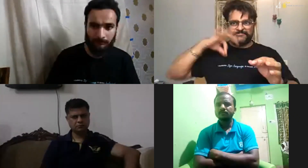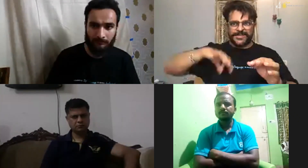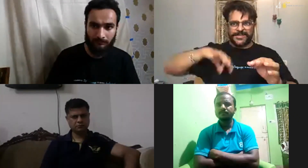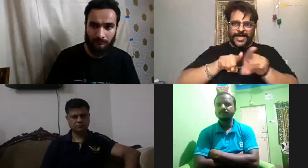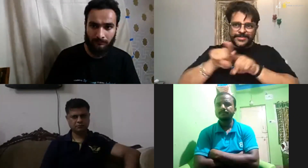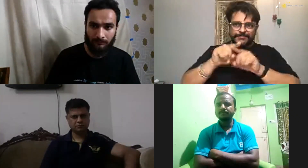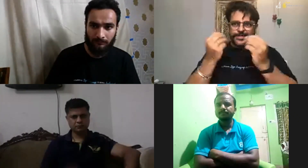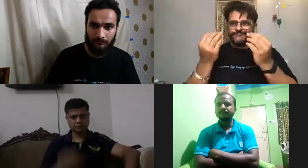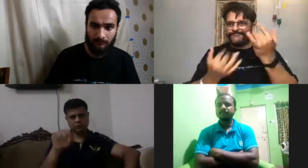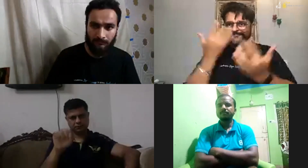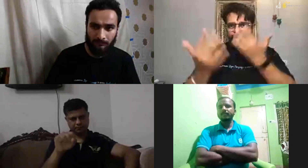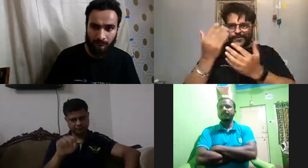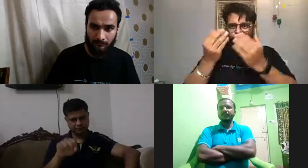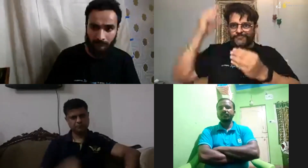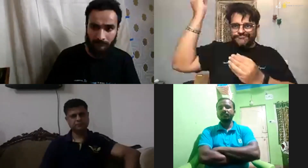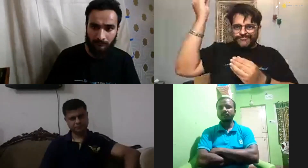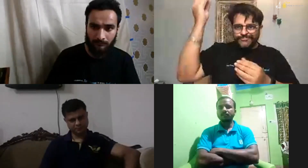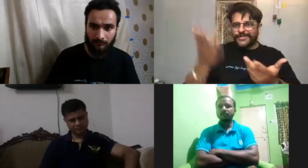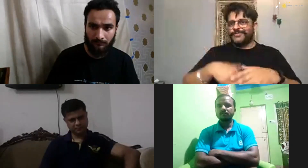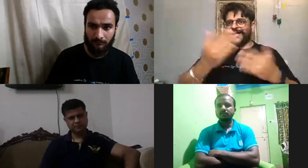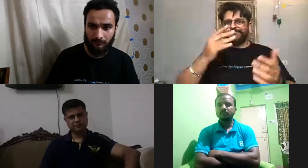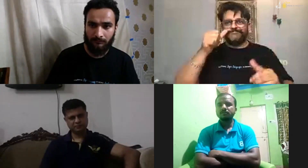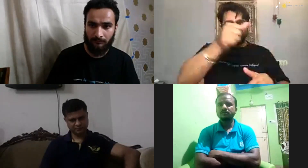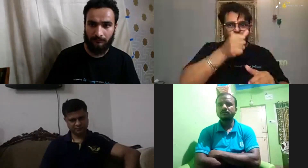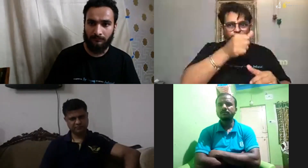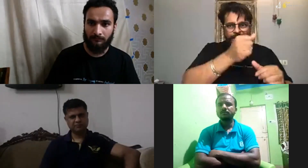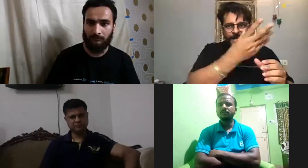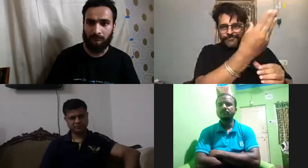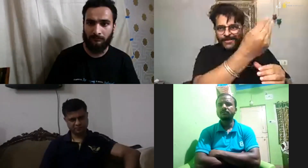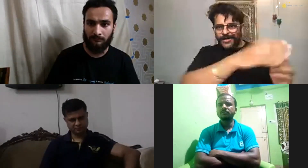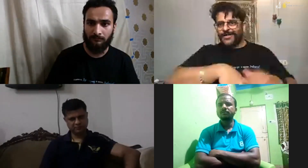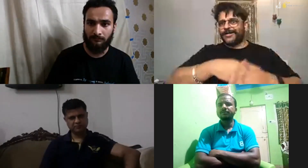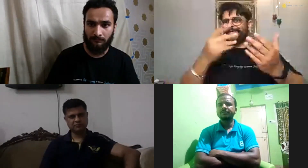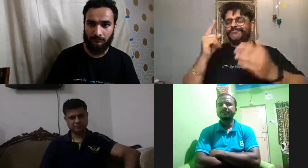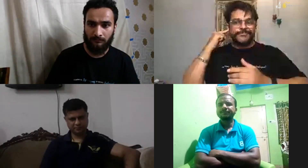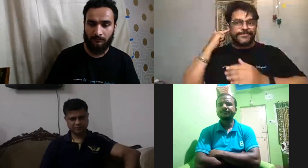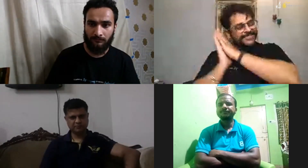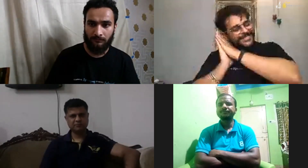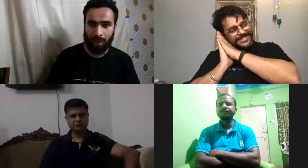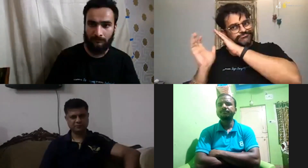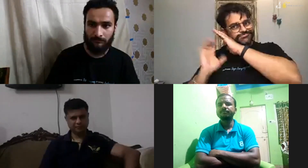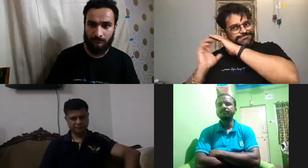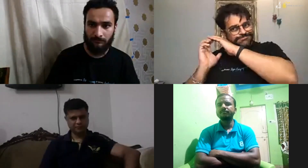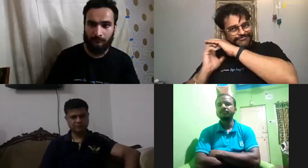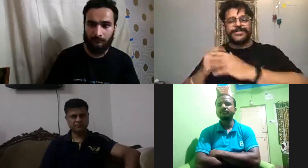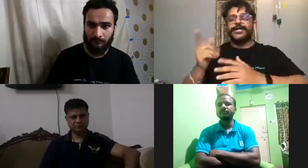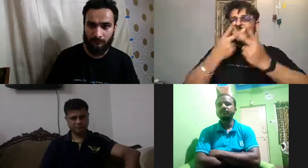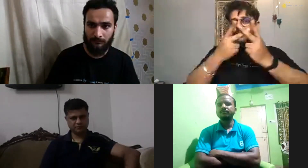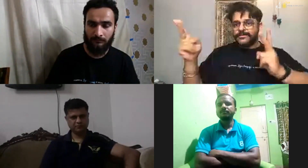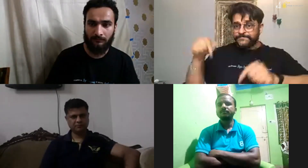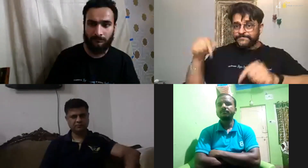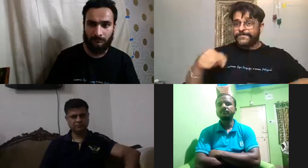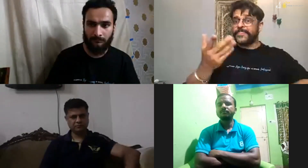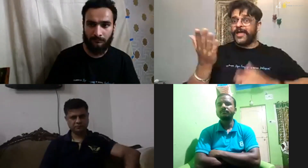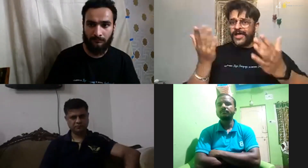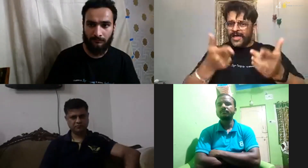technology products which deaf people need, for example, the fire alarms or the doorbells, flickering doorbells, the